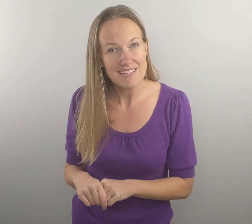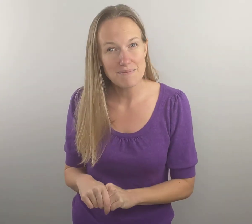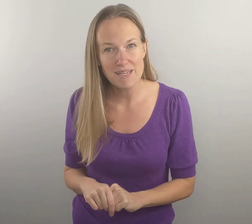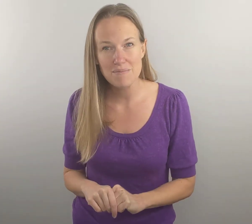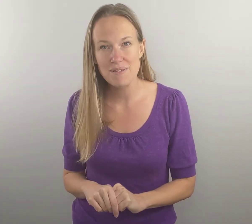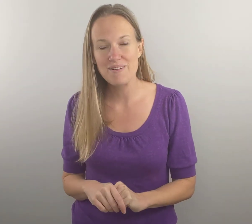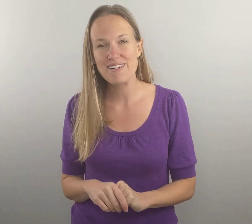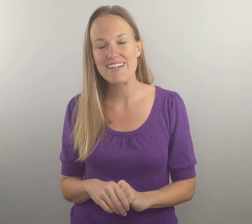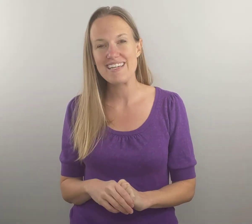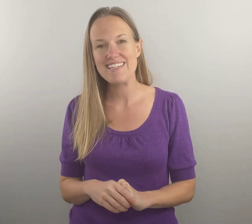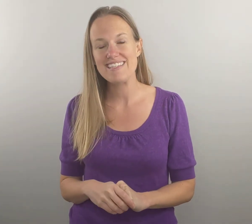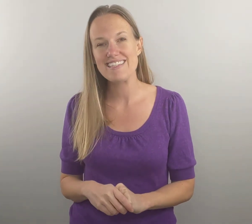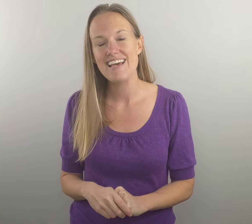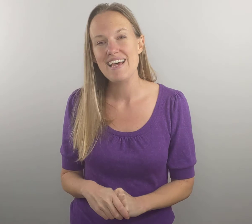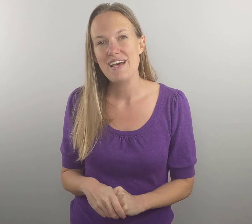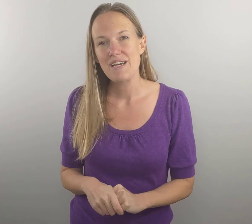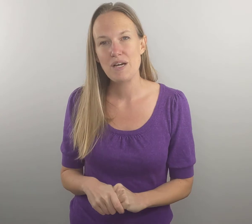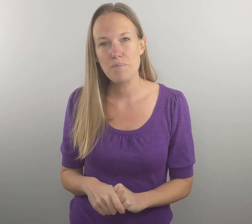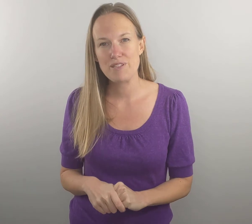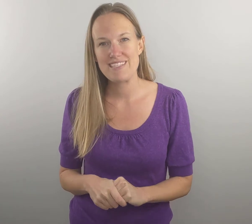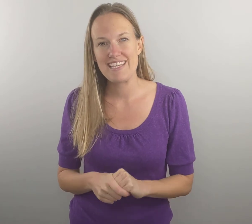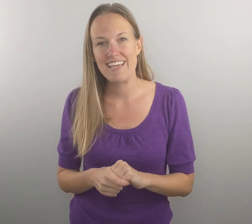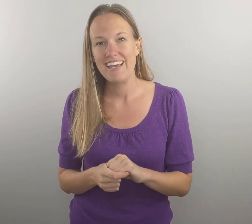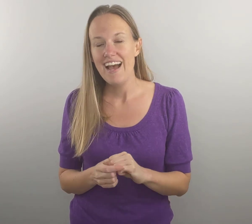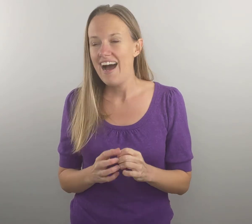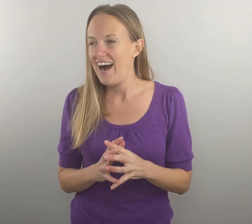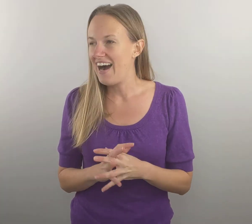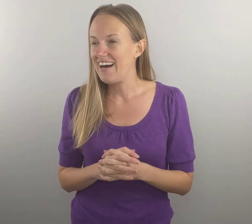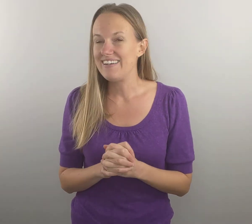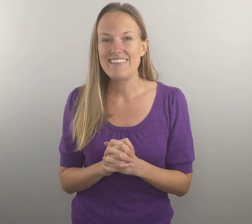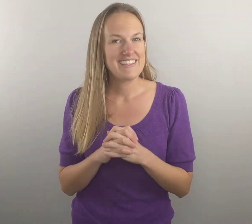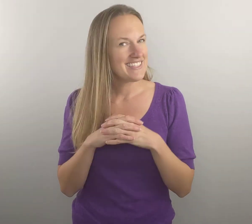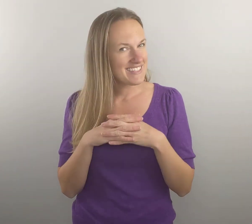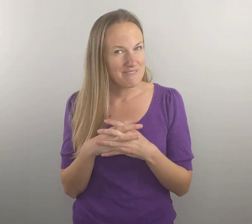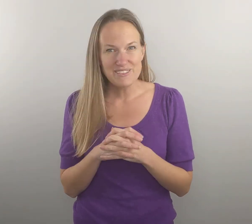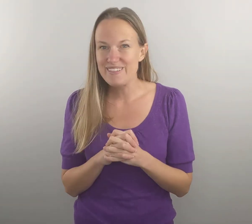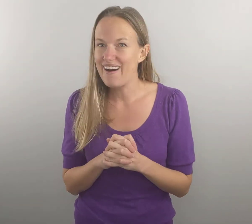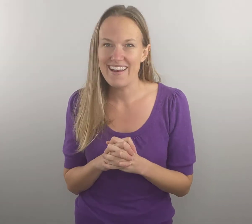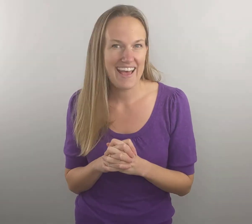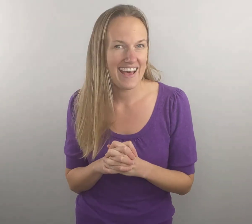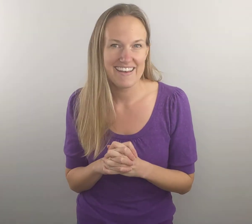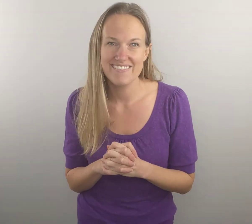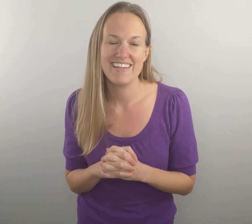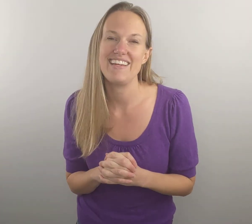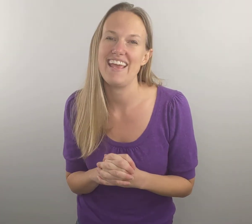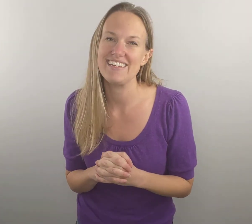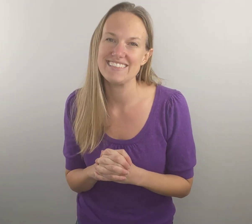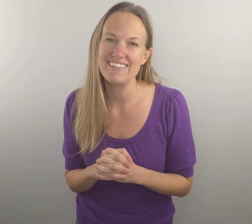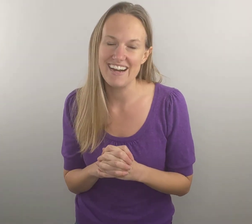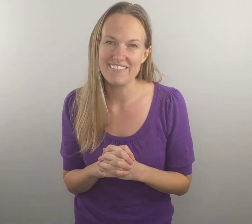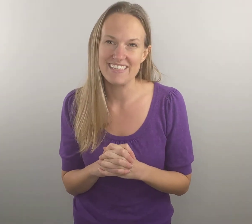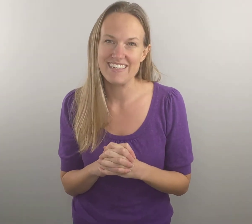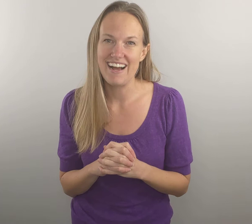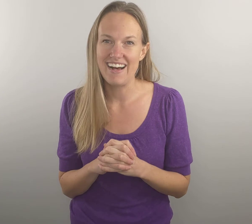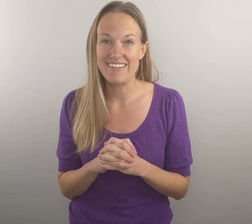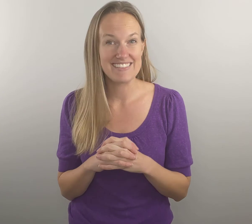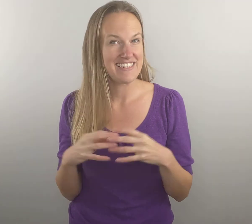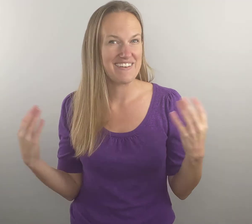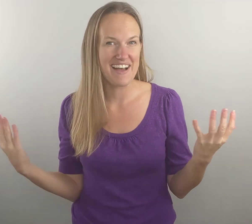my computer is kaputski, this will not have an ASL cover because I don't have